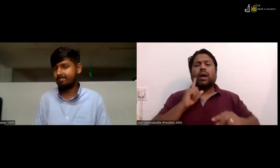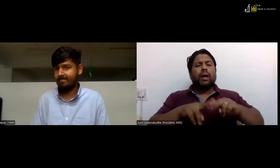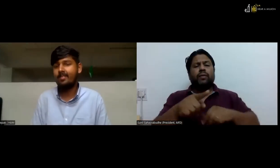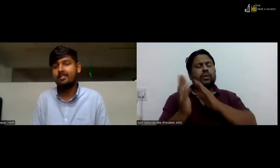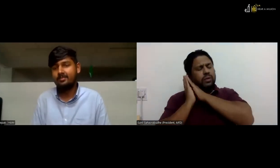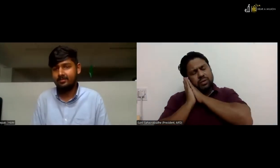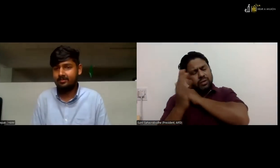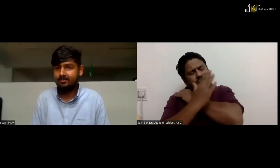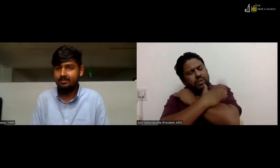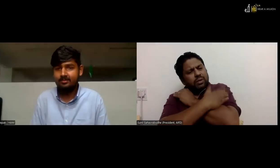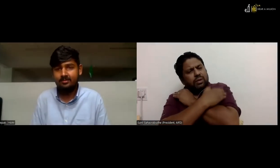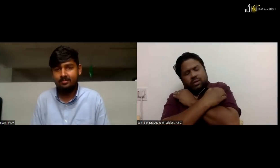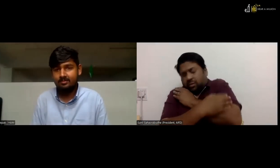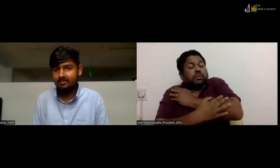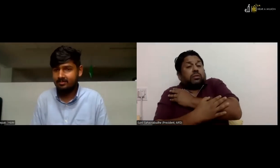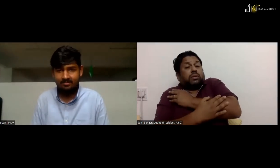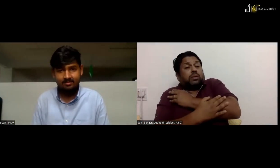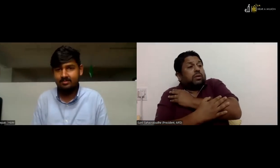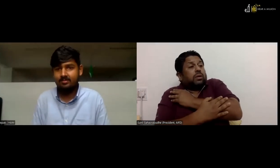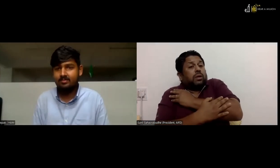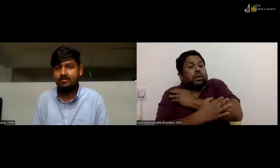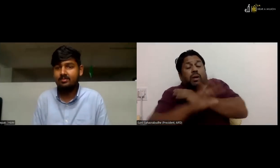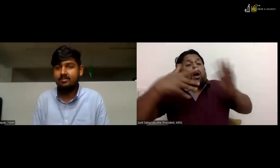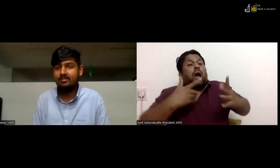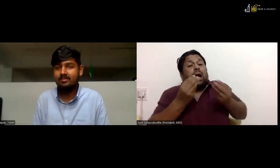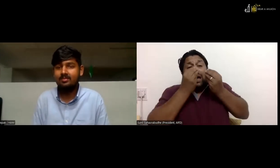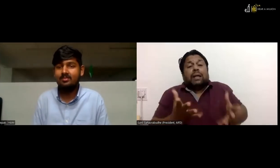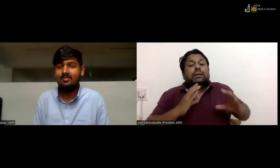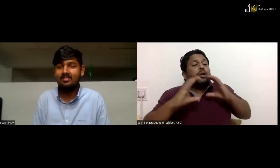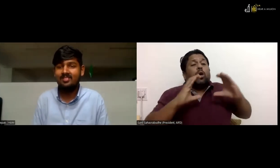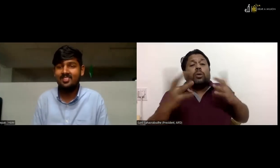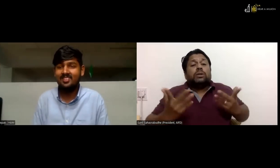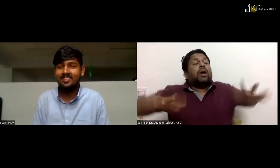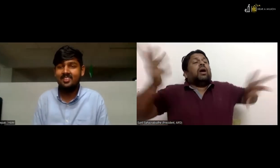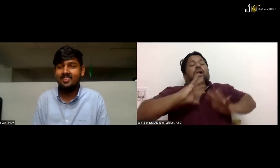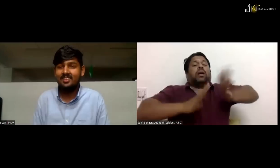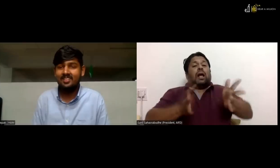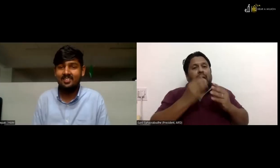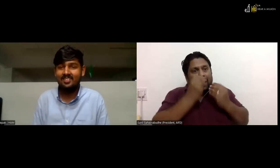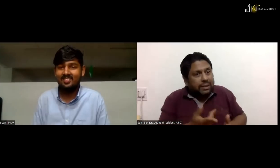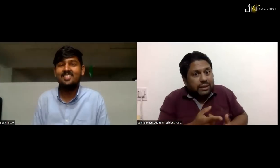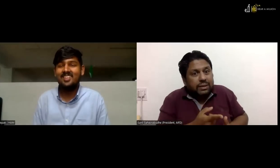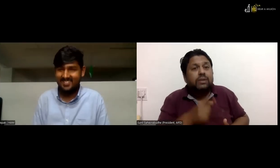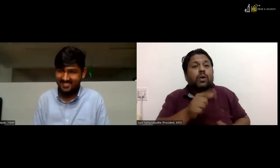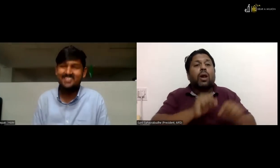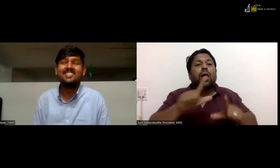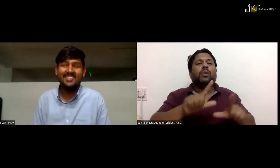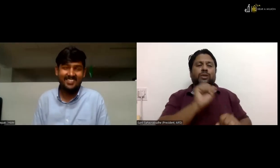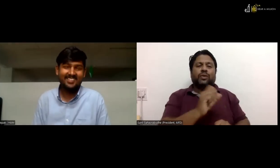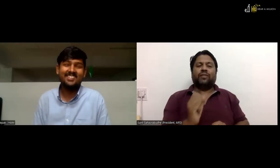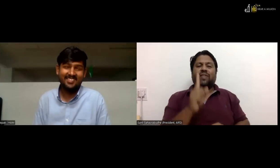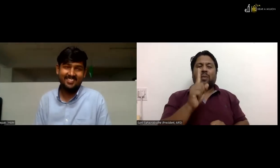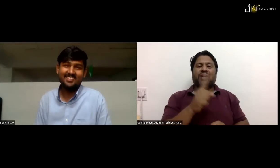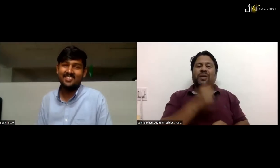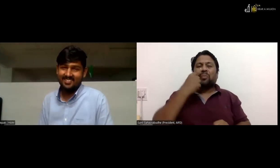language. So this is how there is a complex. So we must get awakened now, because when we